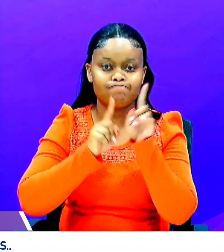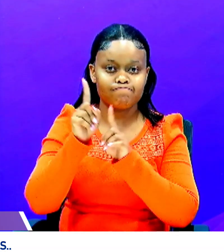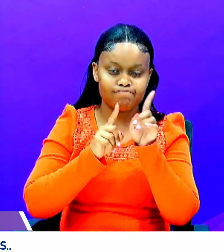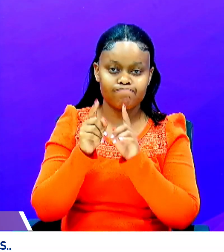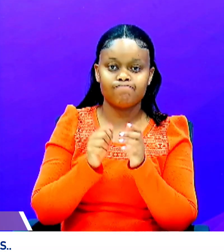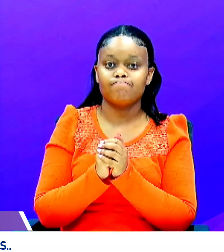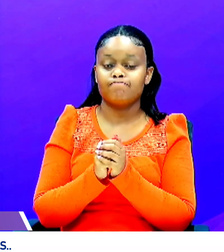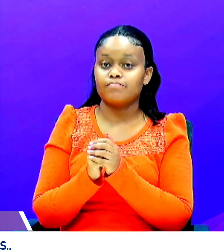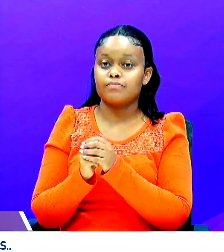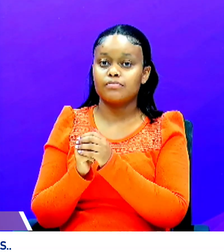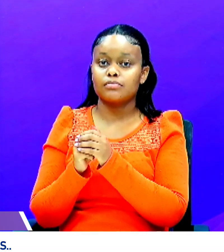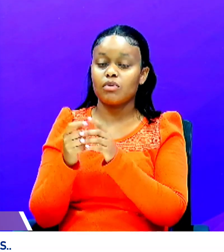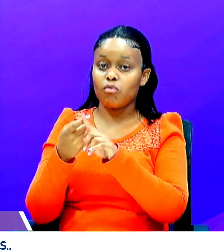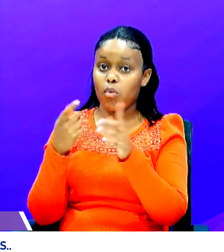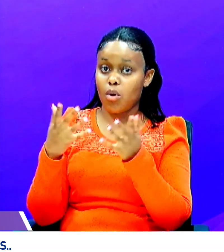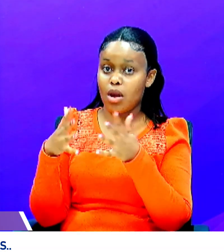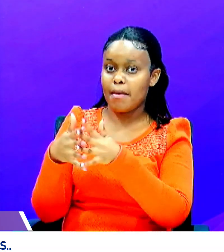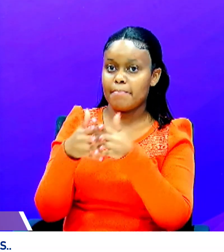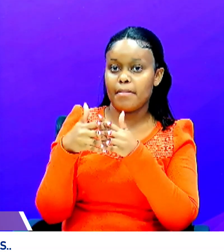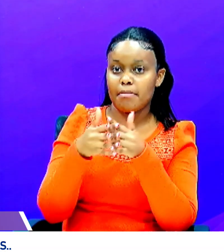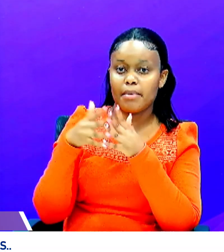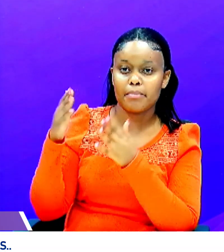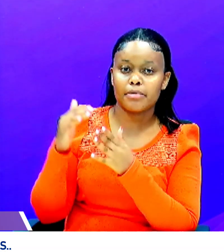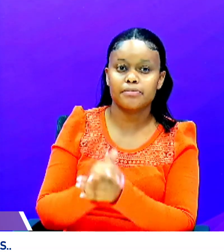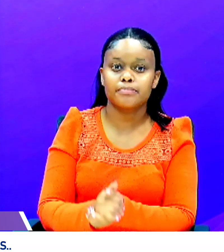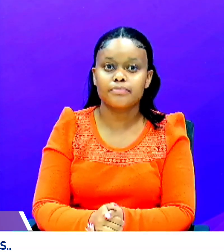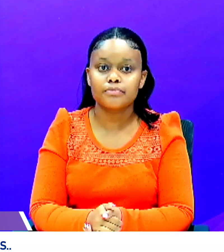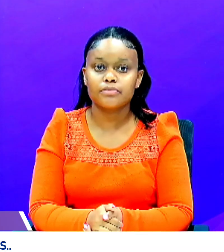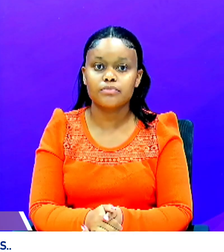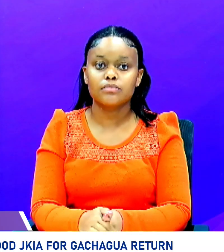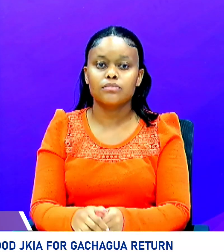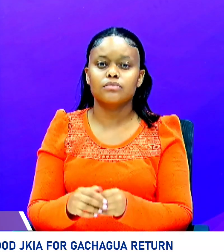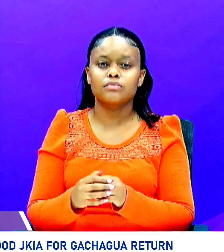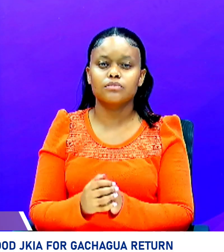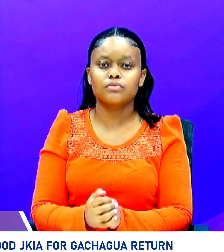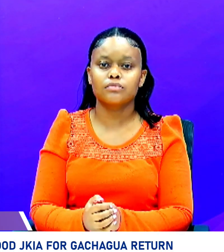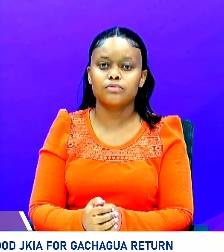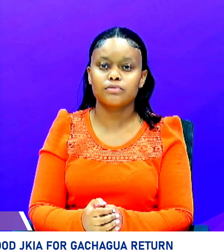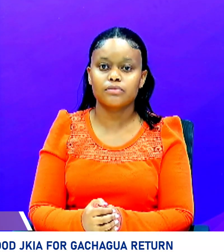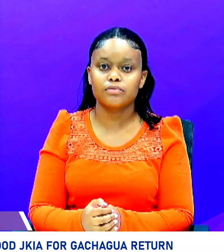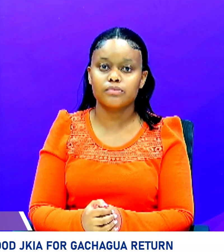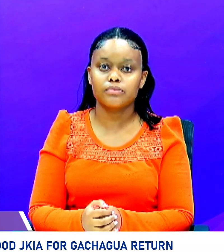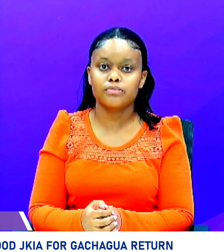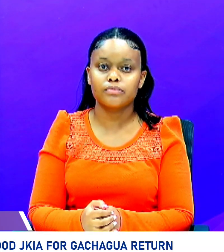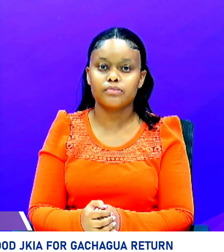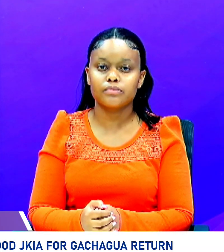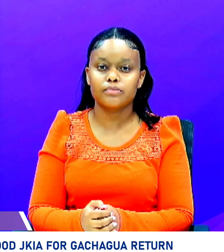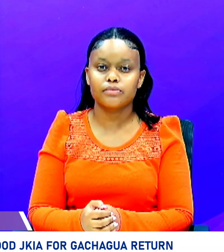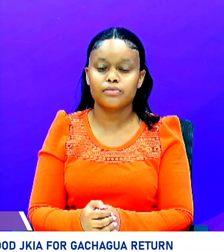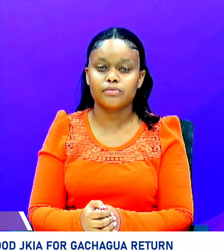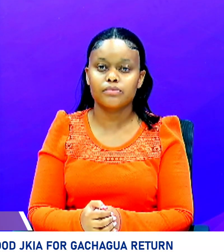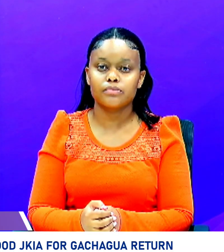Jomo Kenyatta International Airport this afternoon ahead of his arrival from